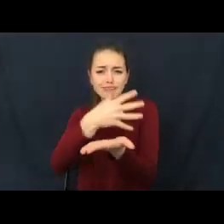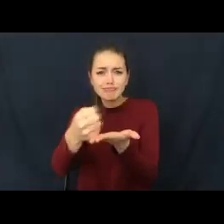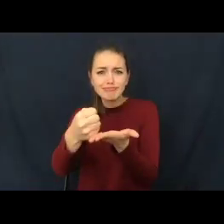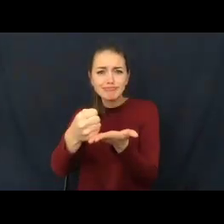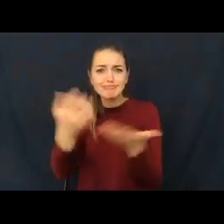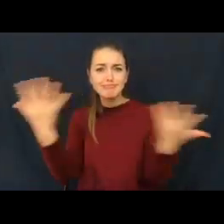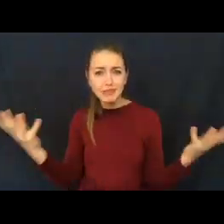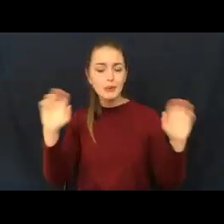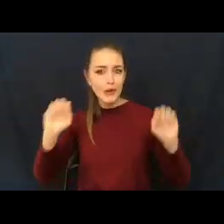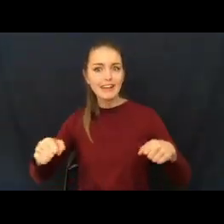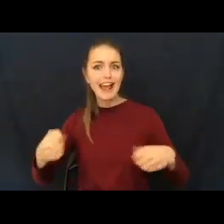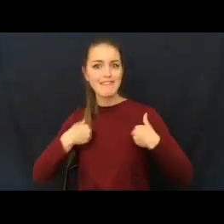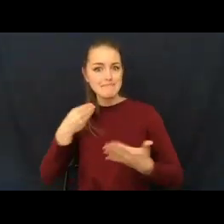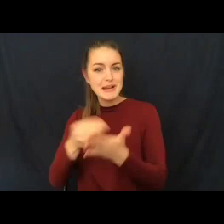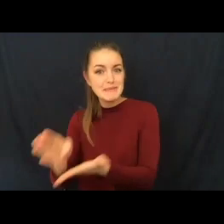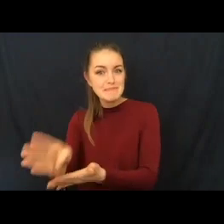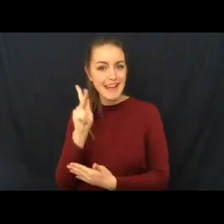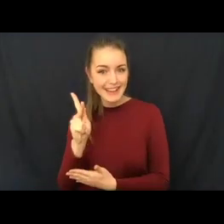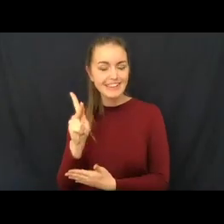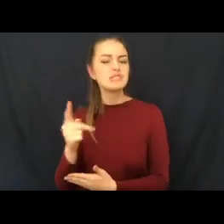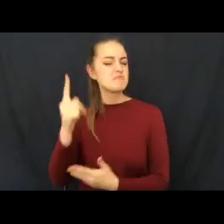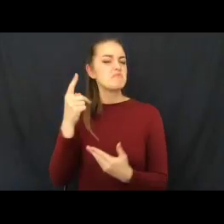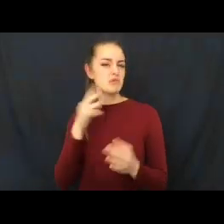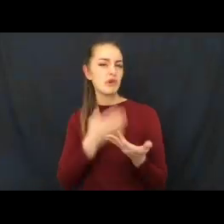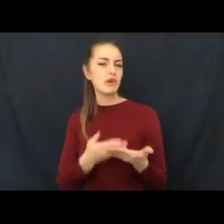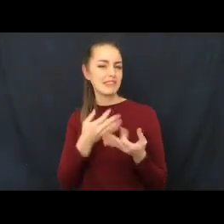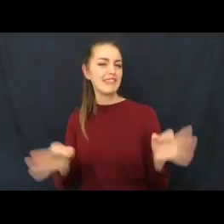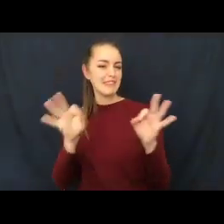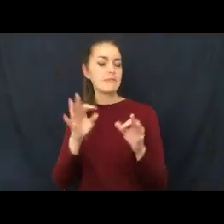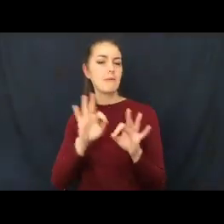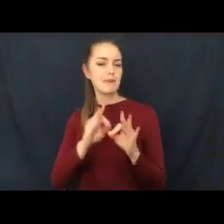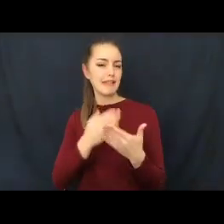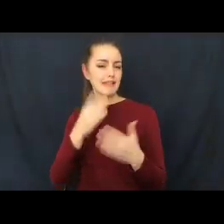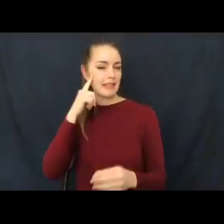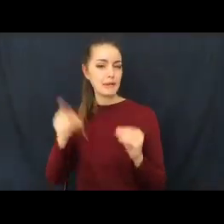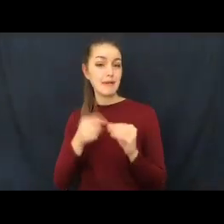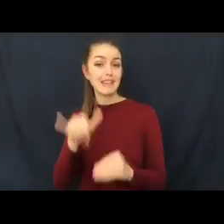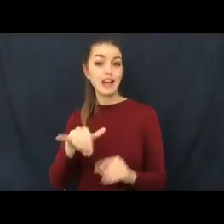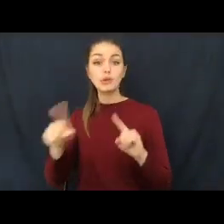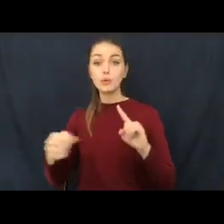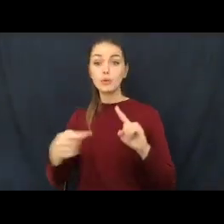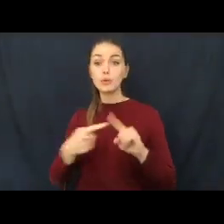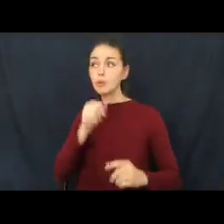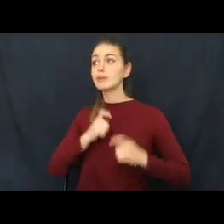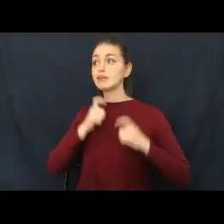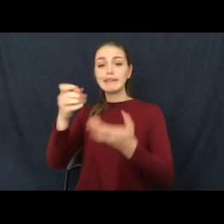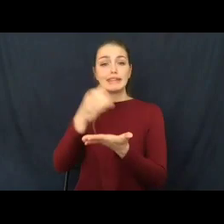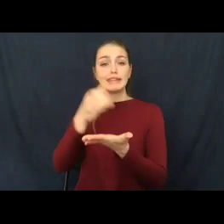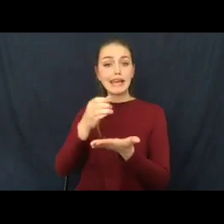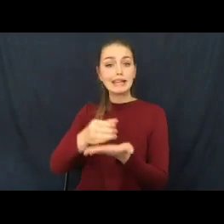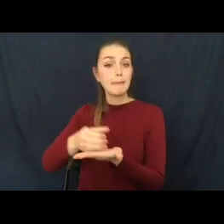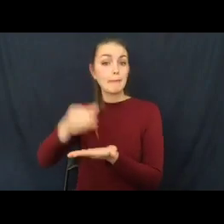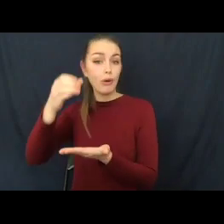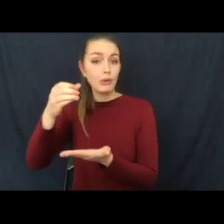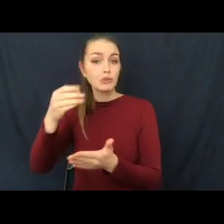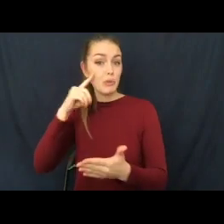And so that's something to consider too. And when we don't redeem those cans and bottles, guess what?